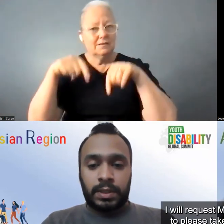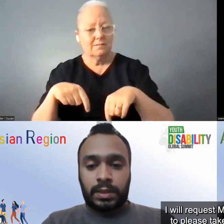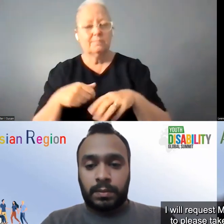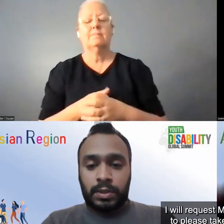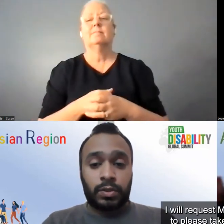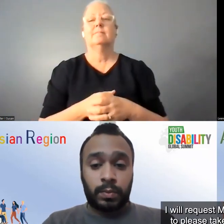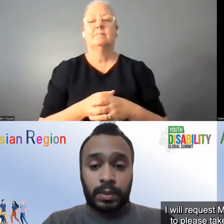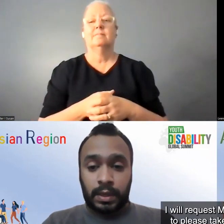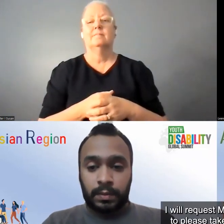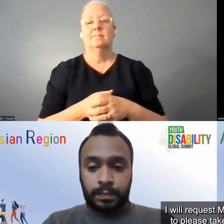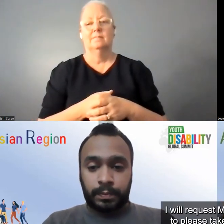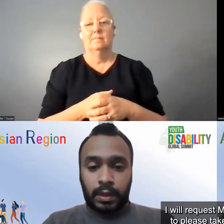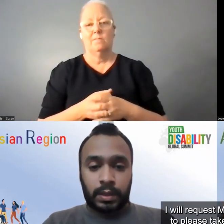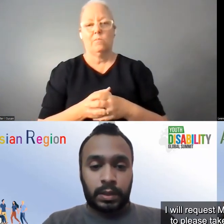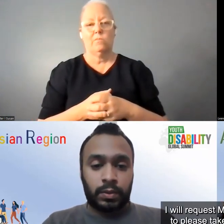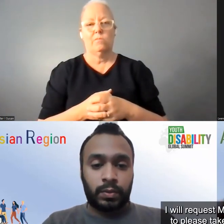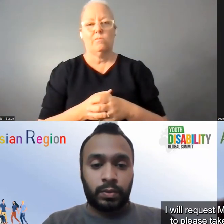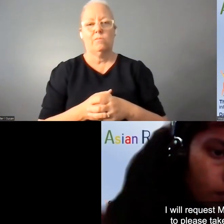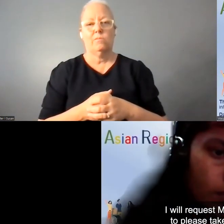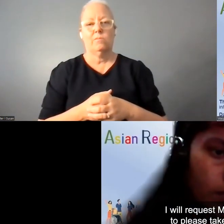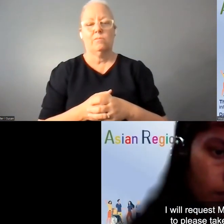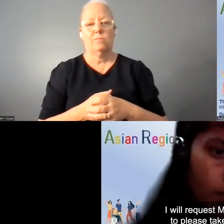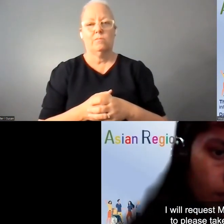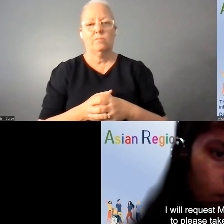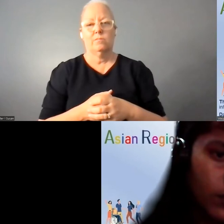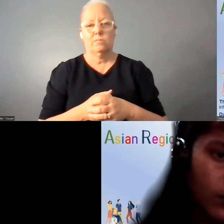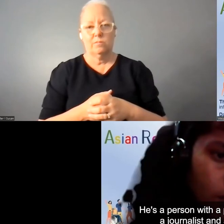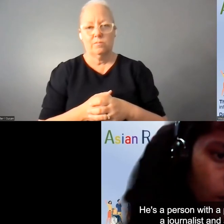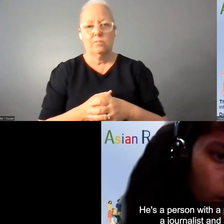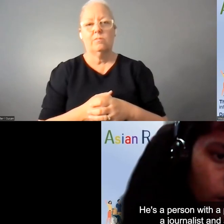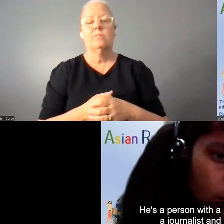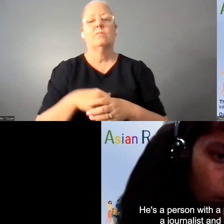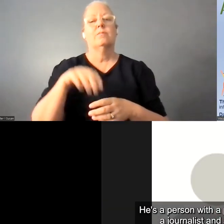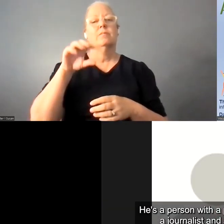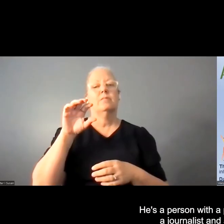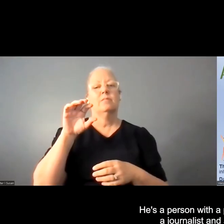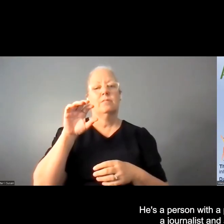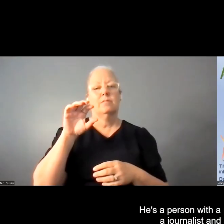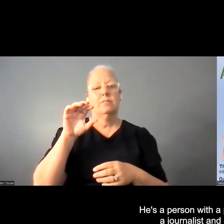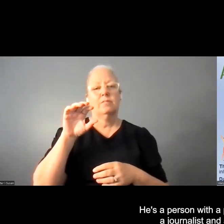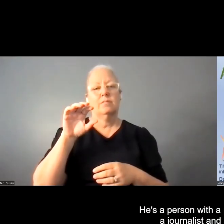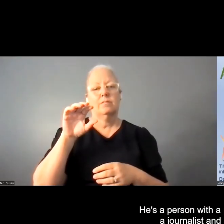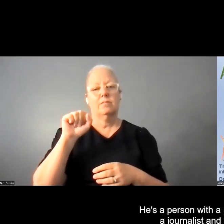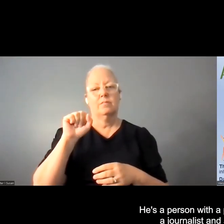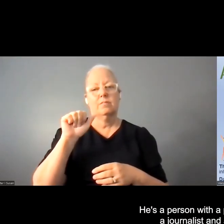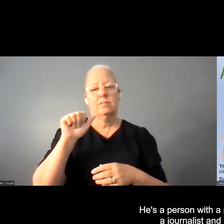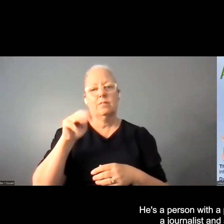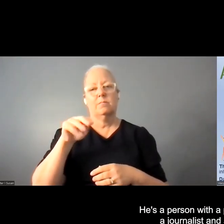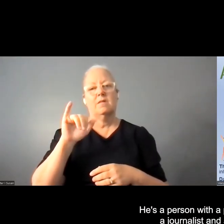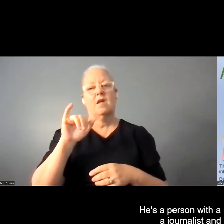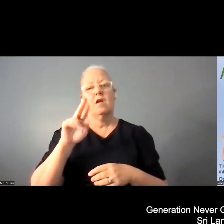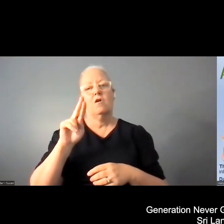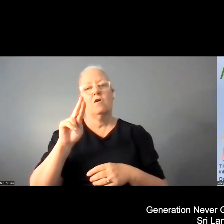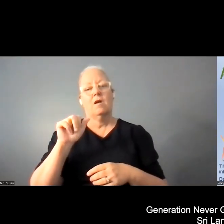request Mr. Sumera to please take the floor. He's a person with a physical disability, a journalist,